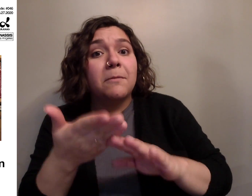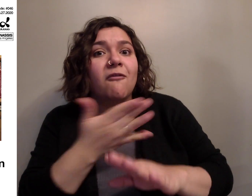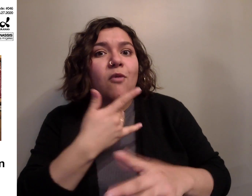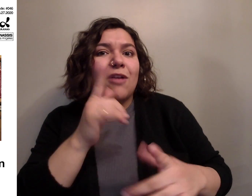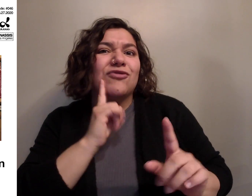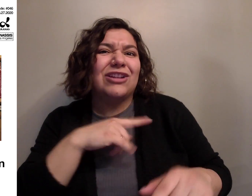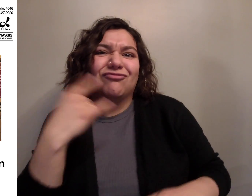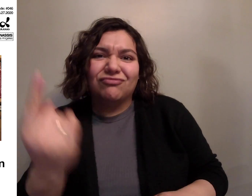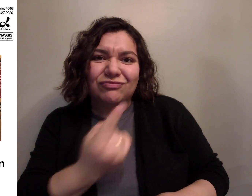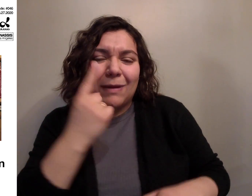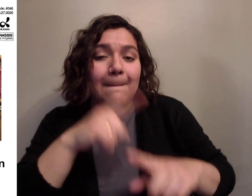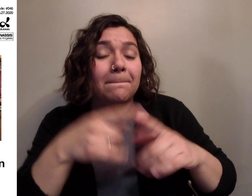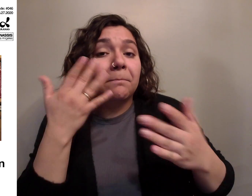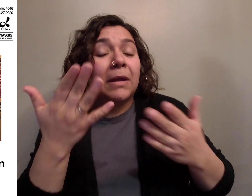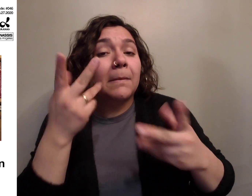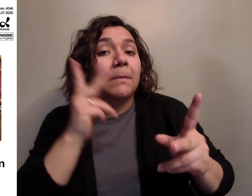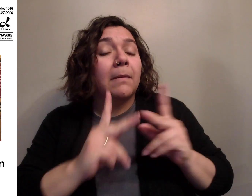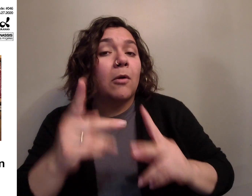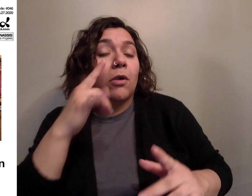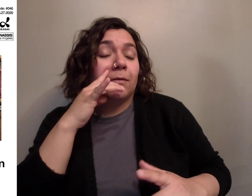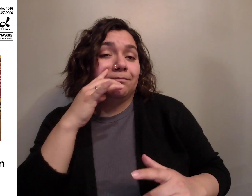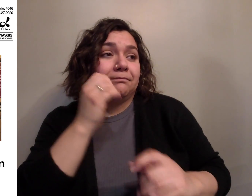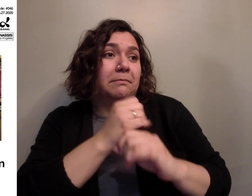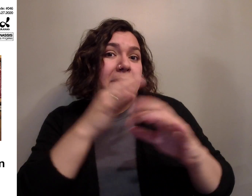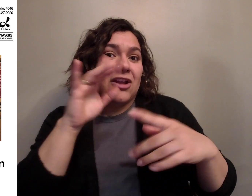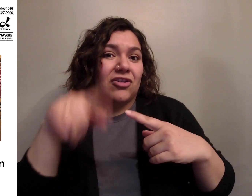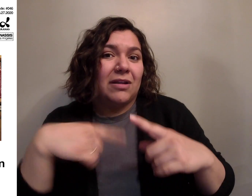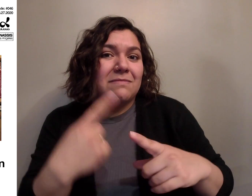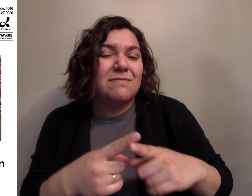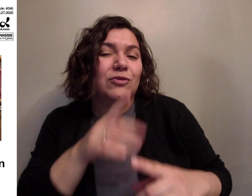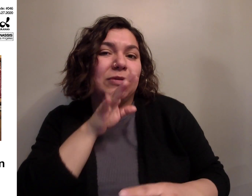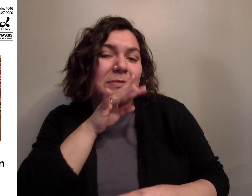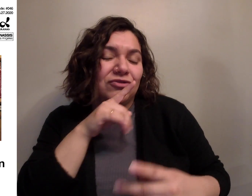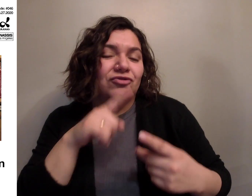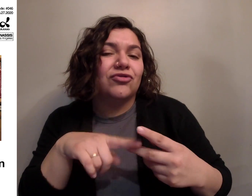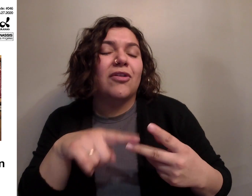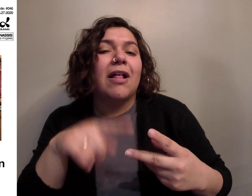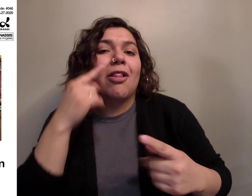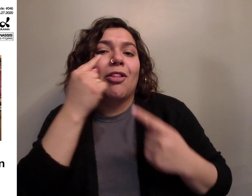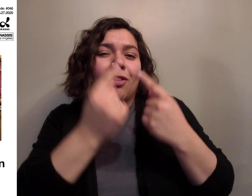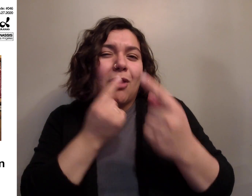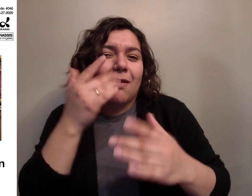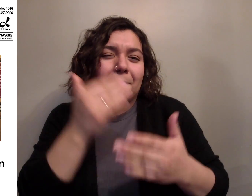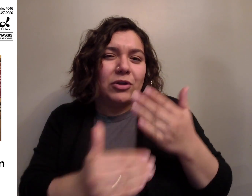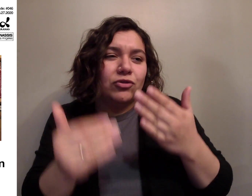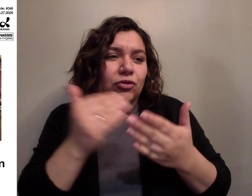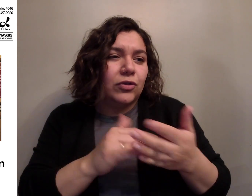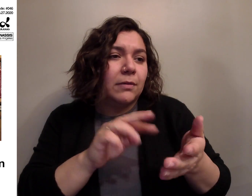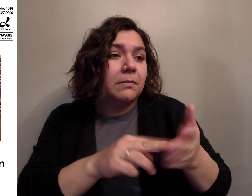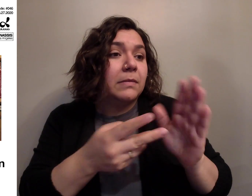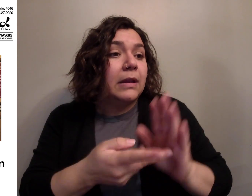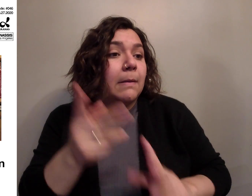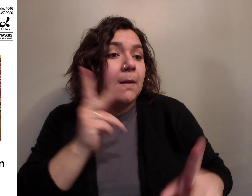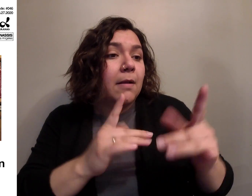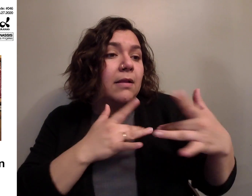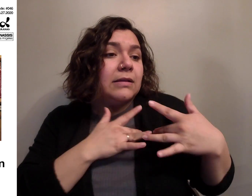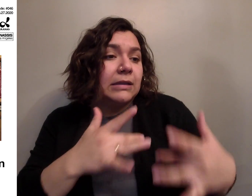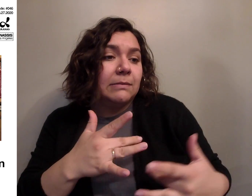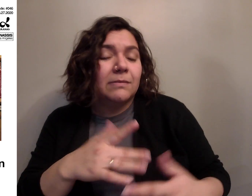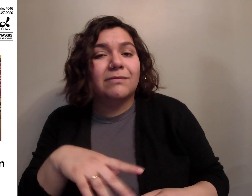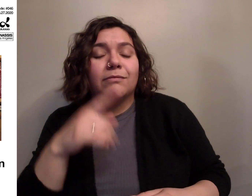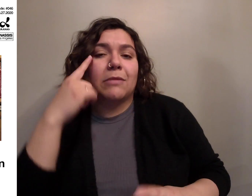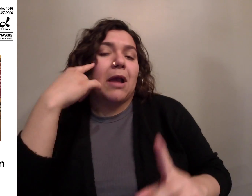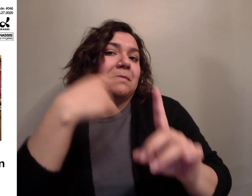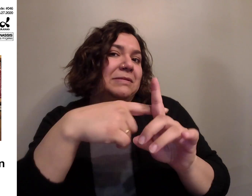one used to get all the time. So one might even imagine that patterns of speech and thought may when one